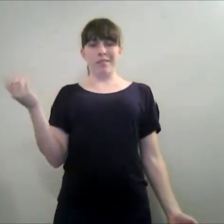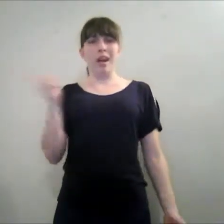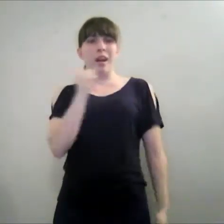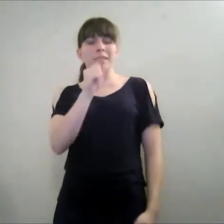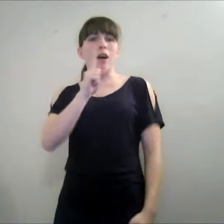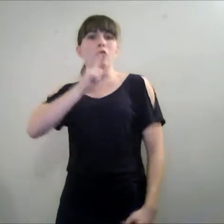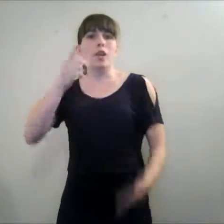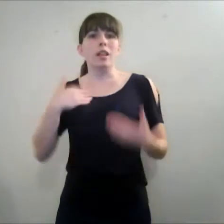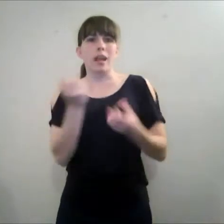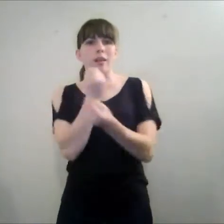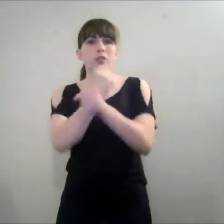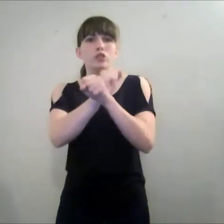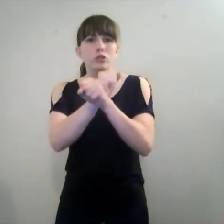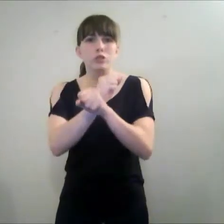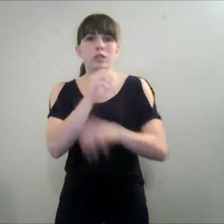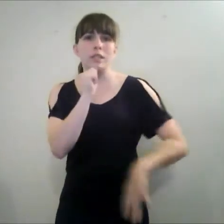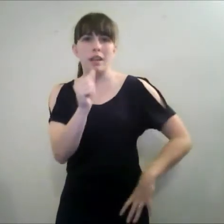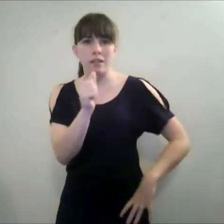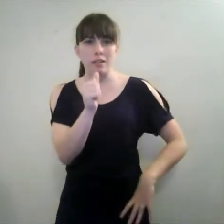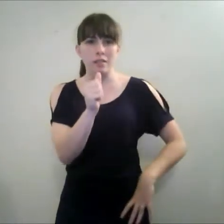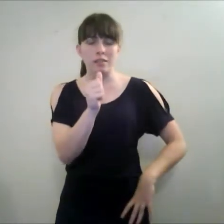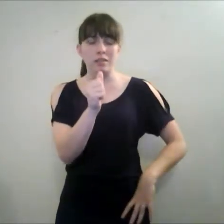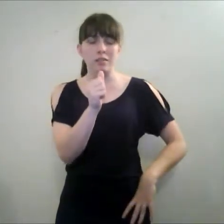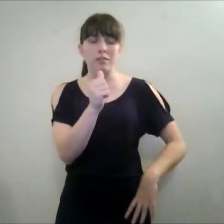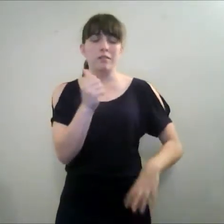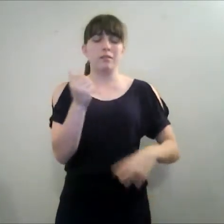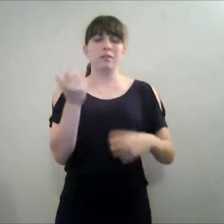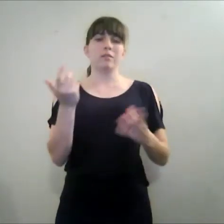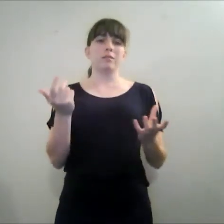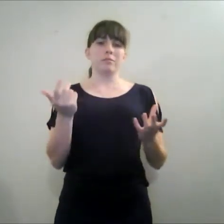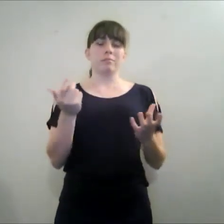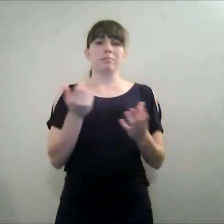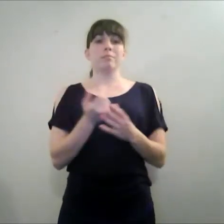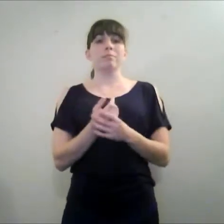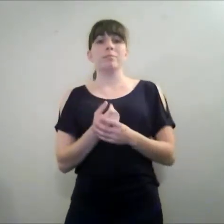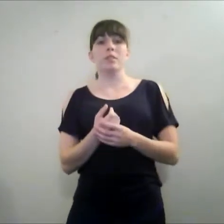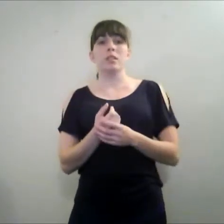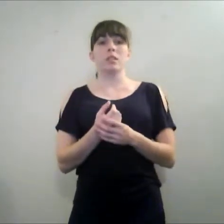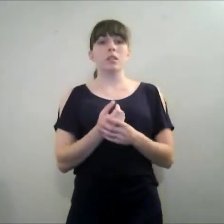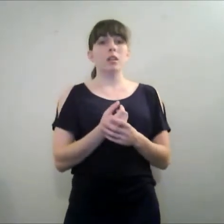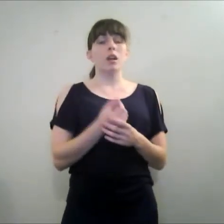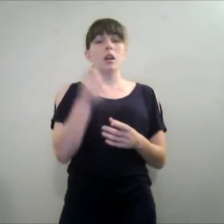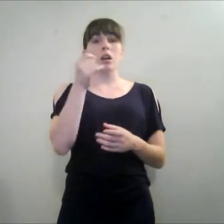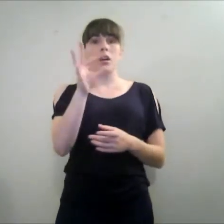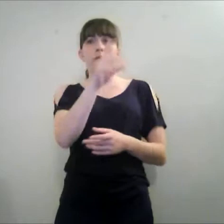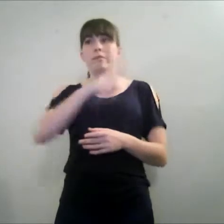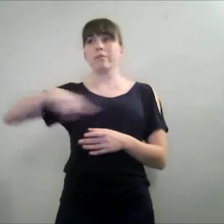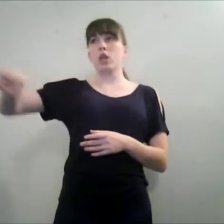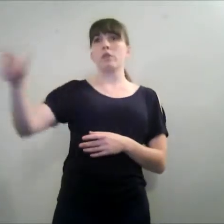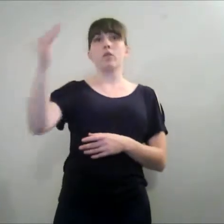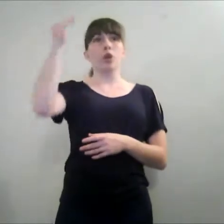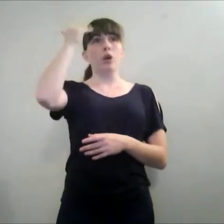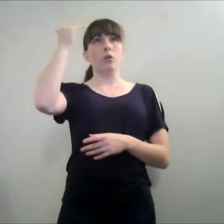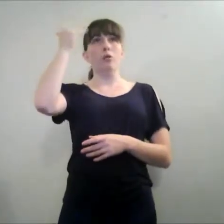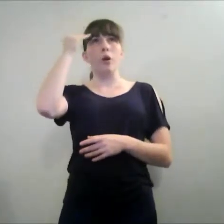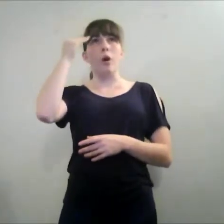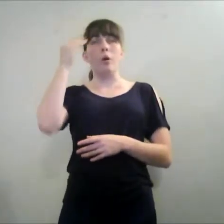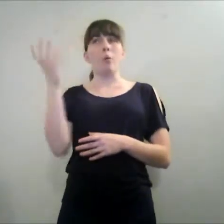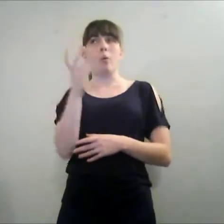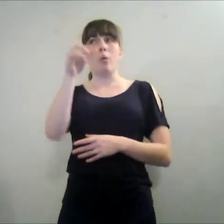parts in a play about security, and as long as everybody learns their lines, everyone's happy, but it's not real security, right? So,